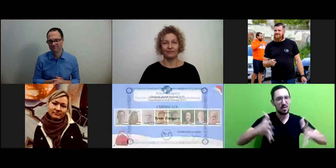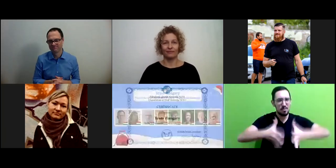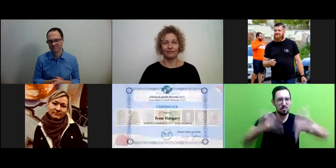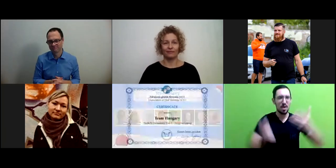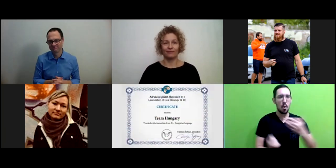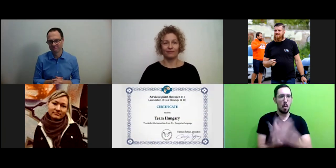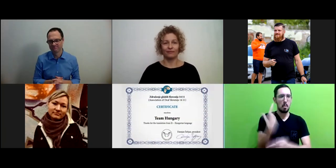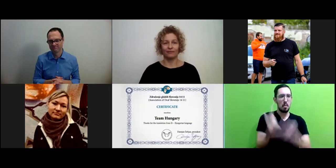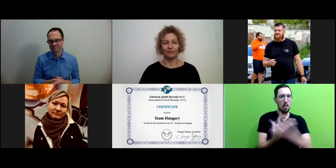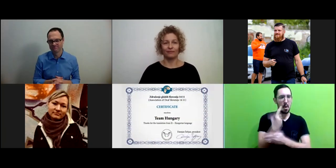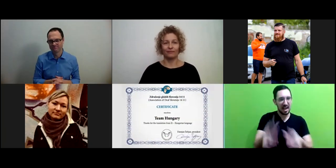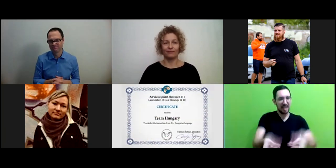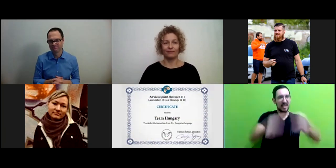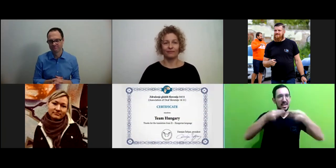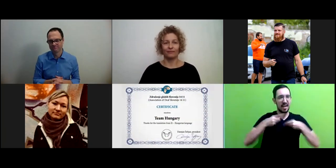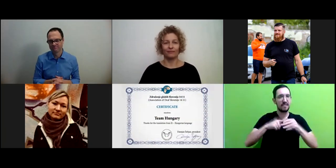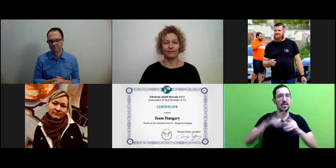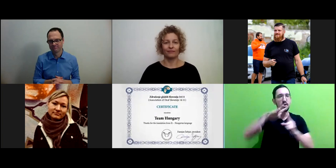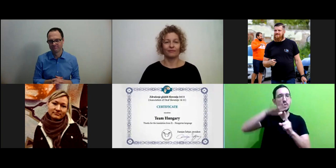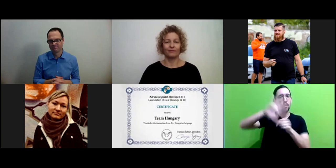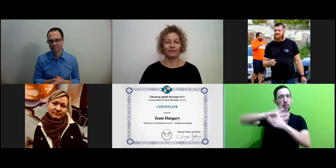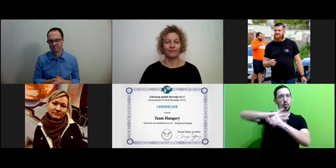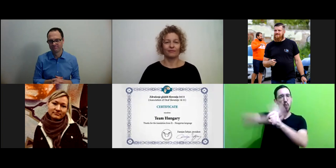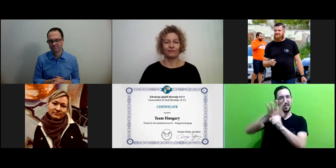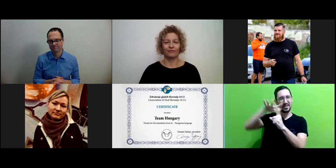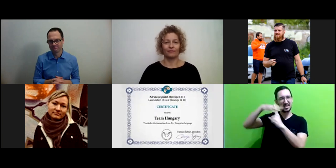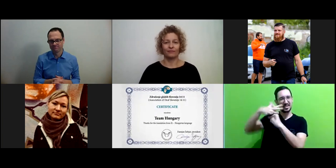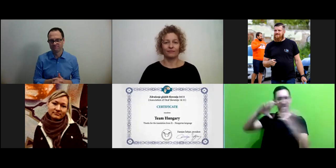I also want to say thank you. Thank you for this opportunity,